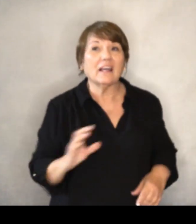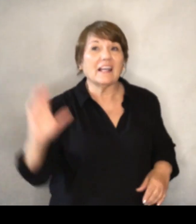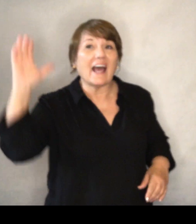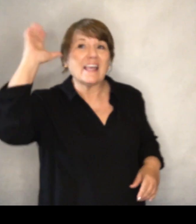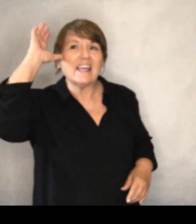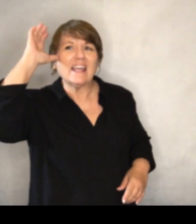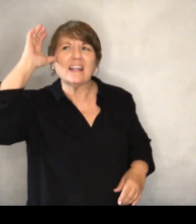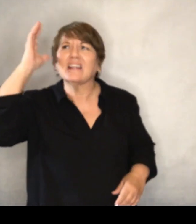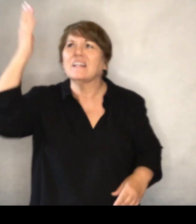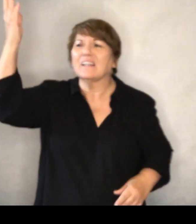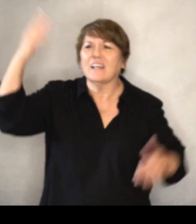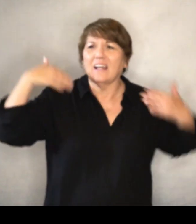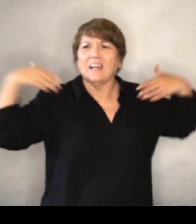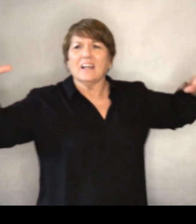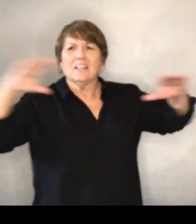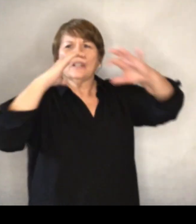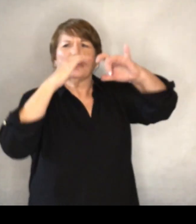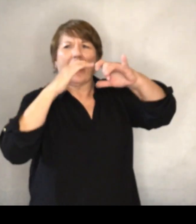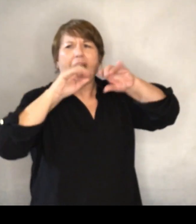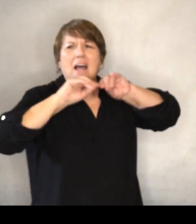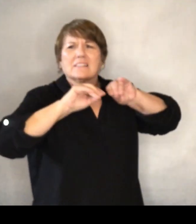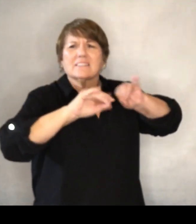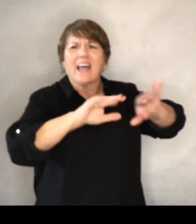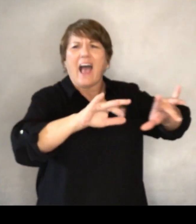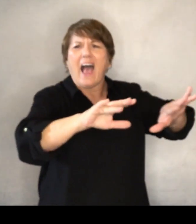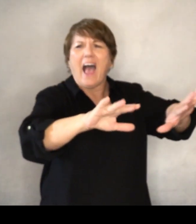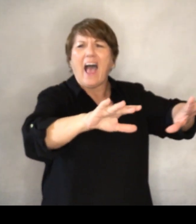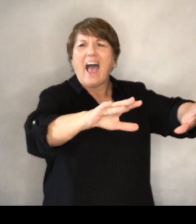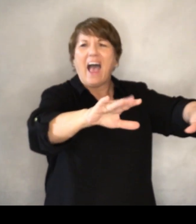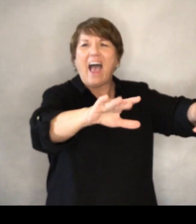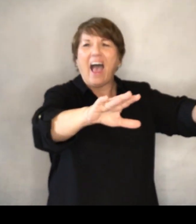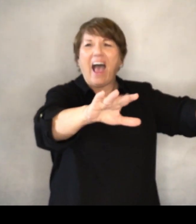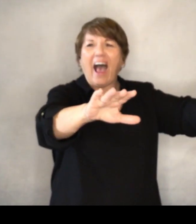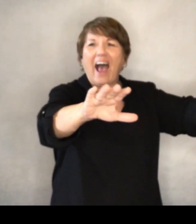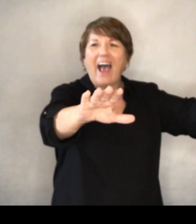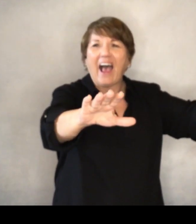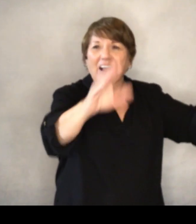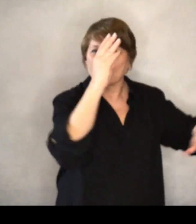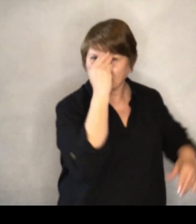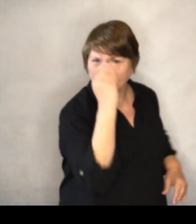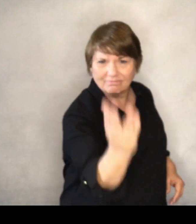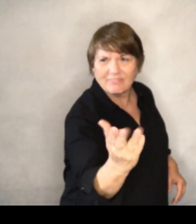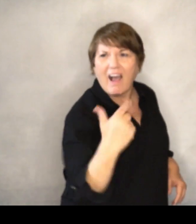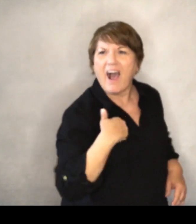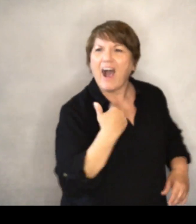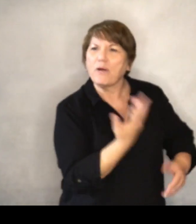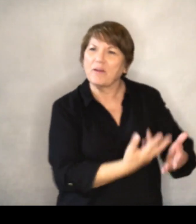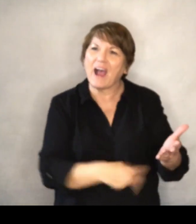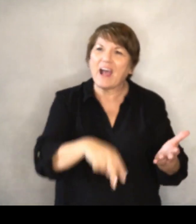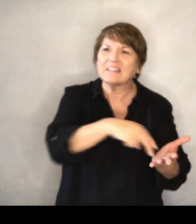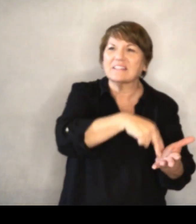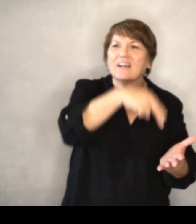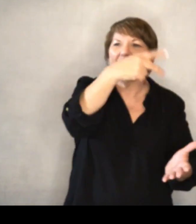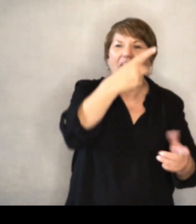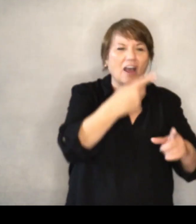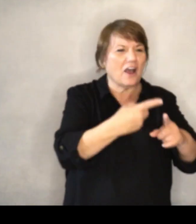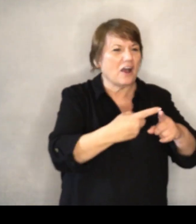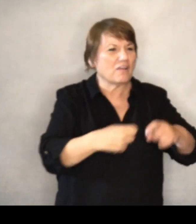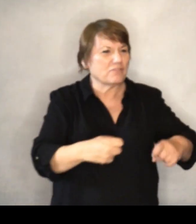Sound, I'm gonna rise up out